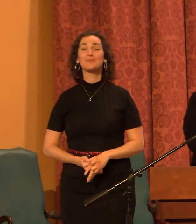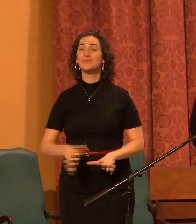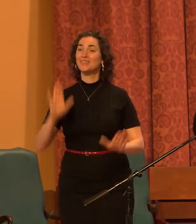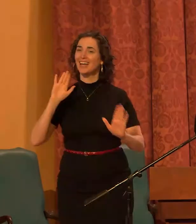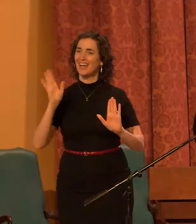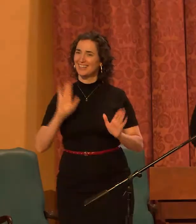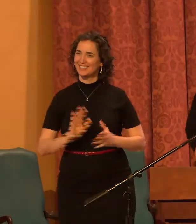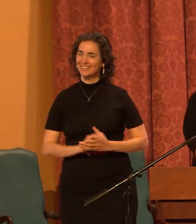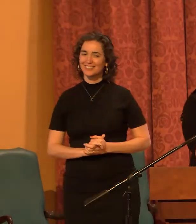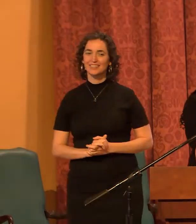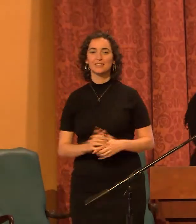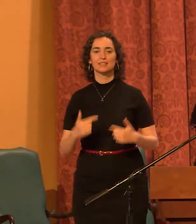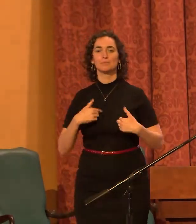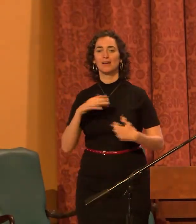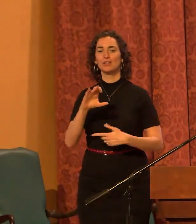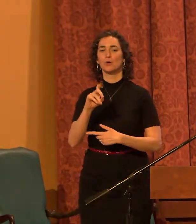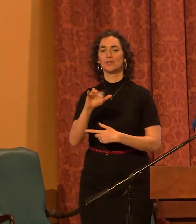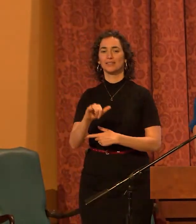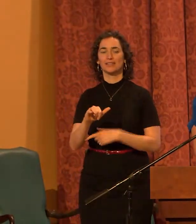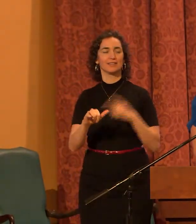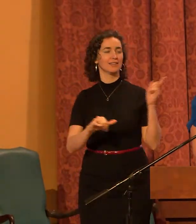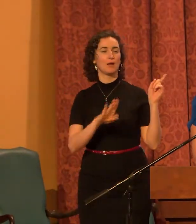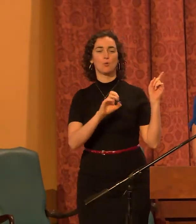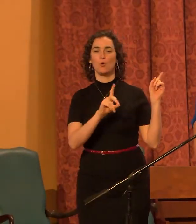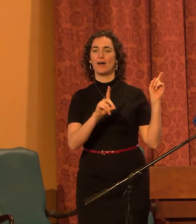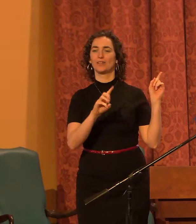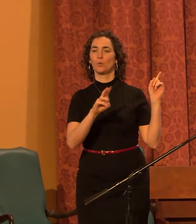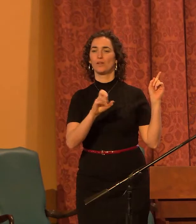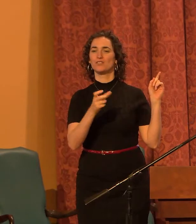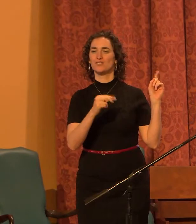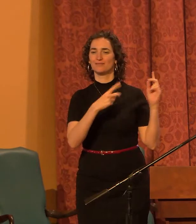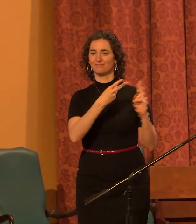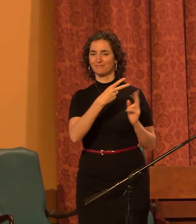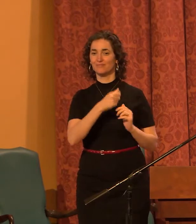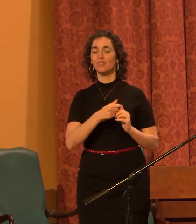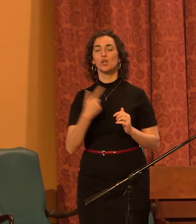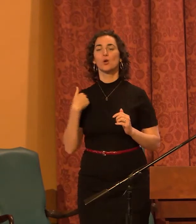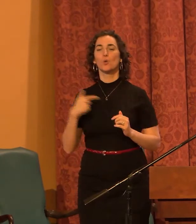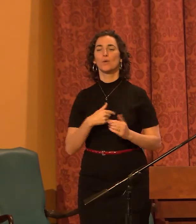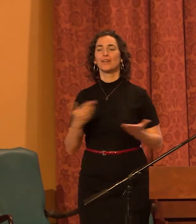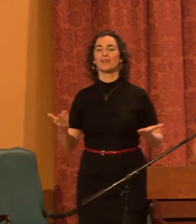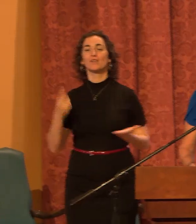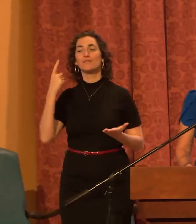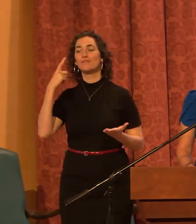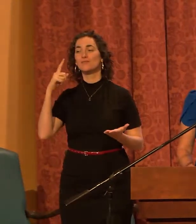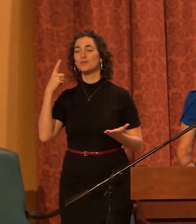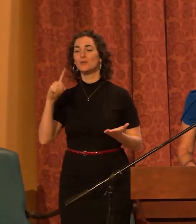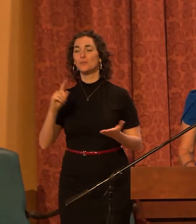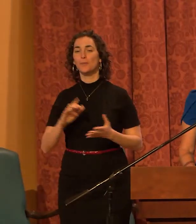Hi, I'm Cody, and this is Brad Wilson. We're here to